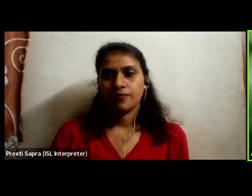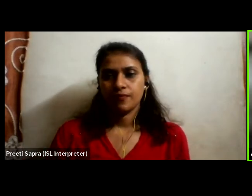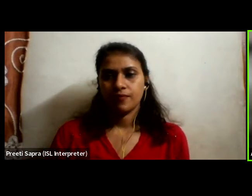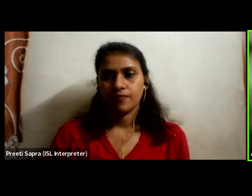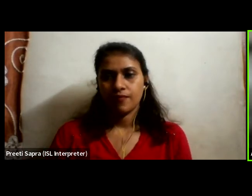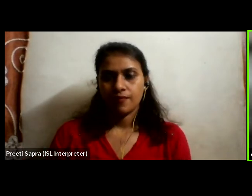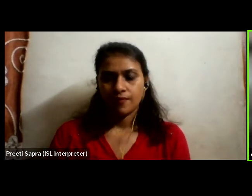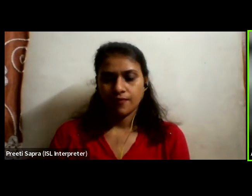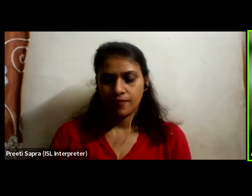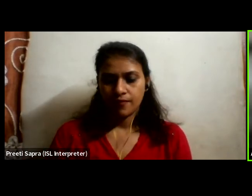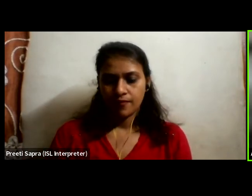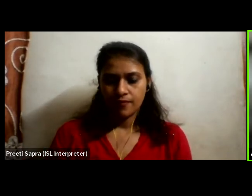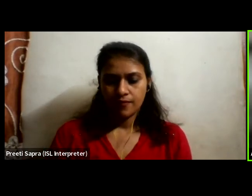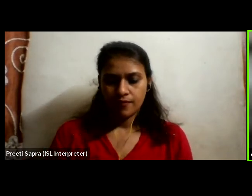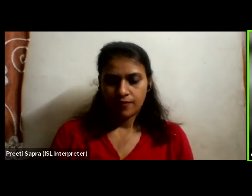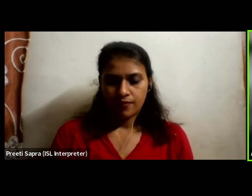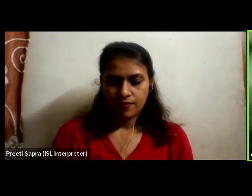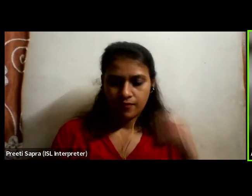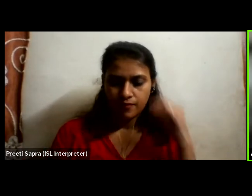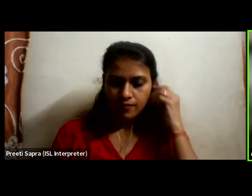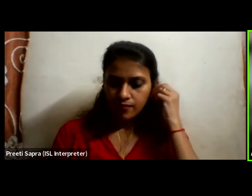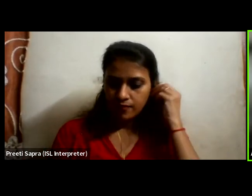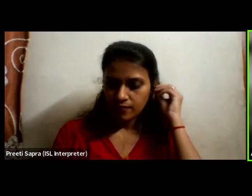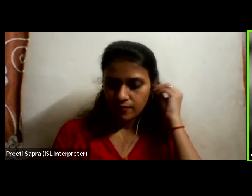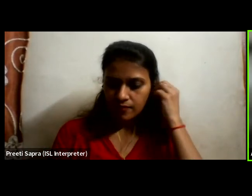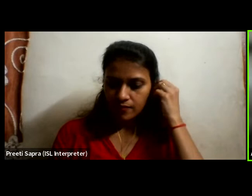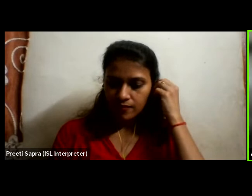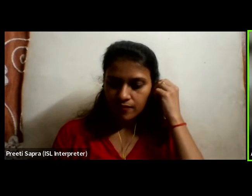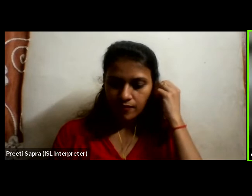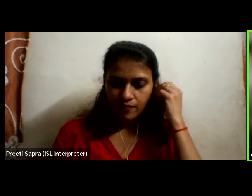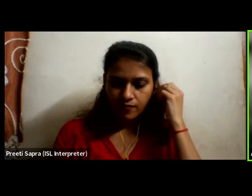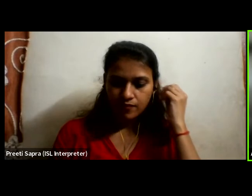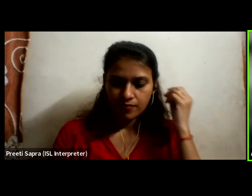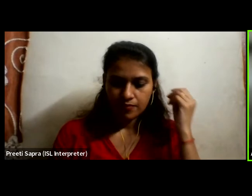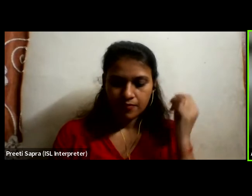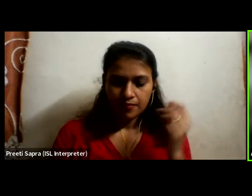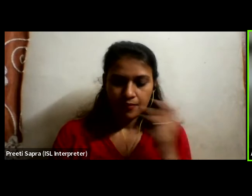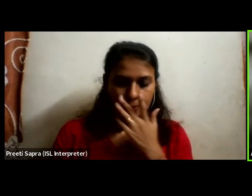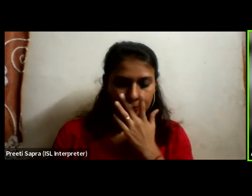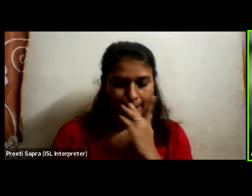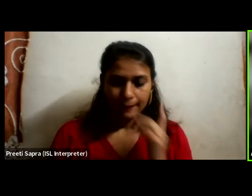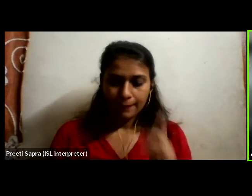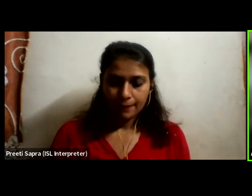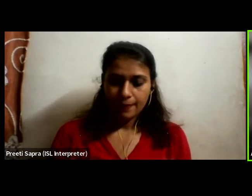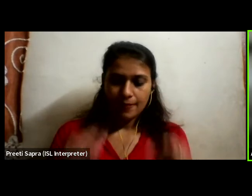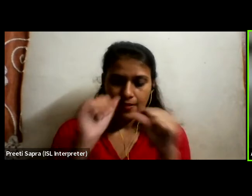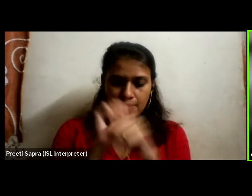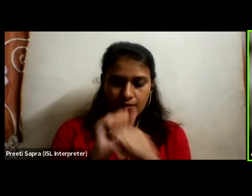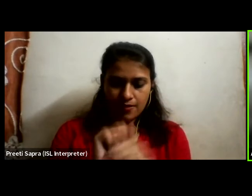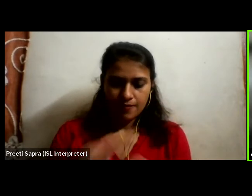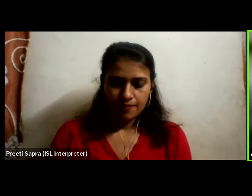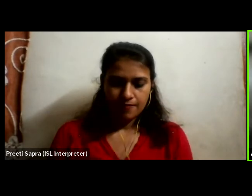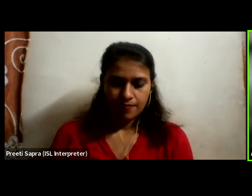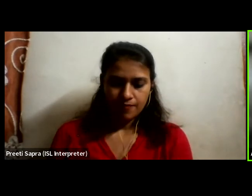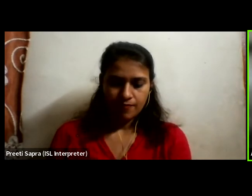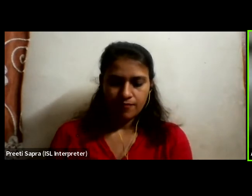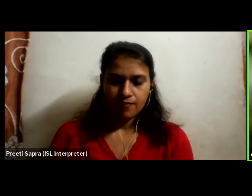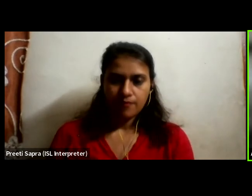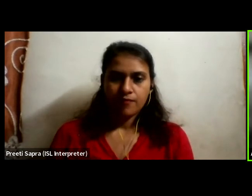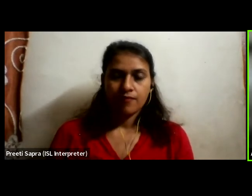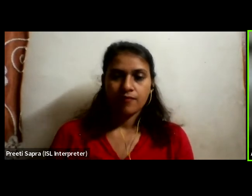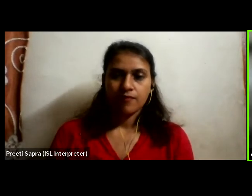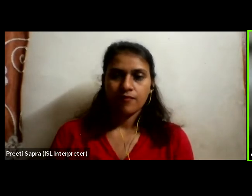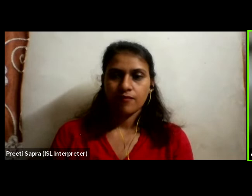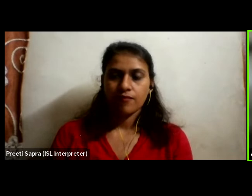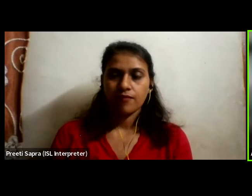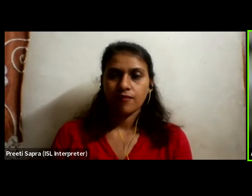them currently don't do it in a comprehensive fashion. They are patchworks. And this